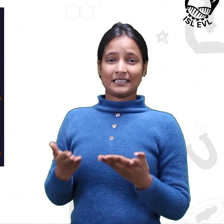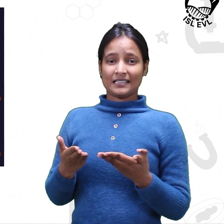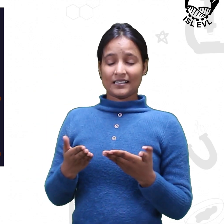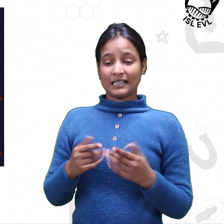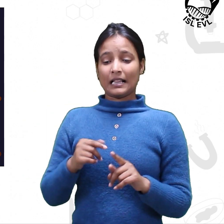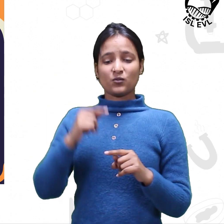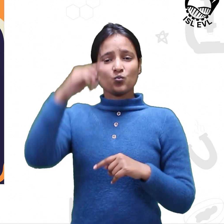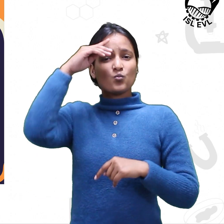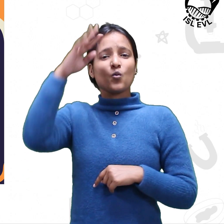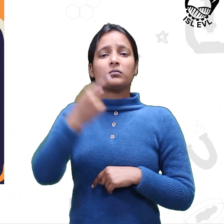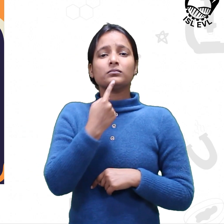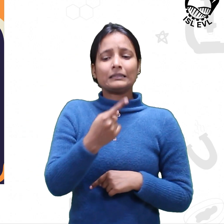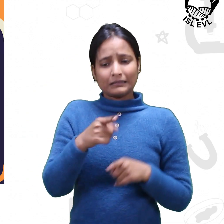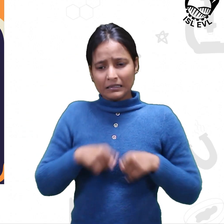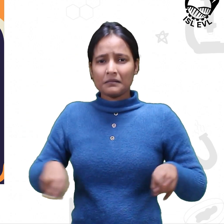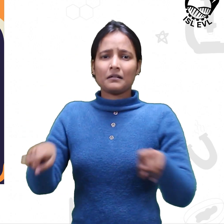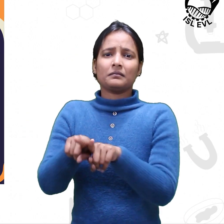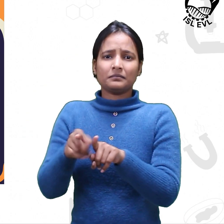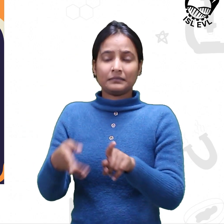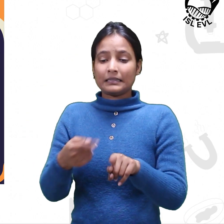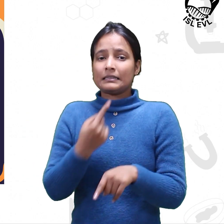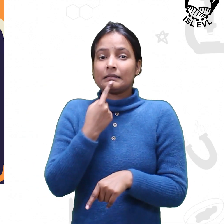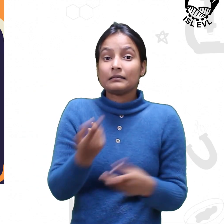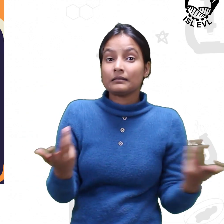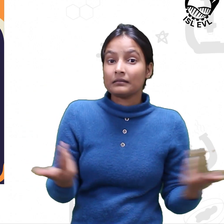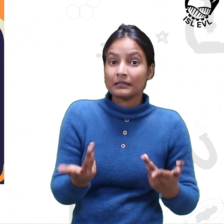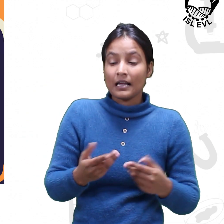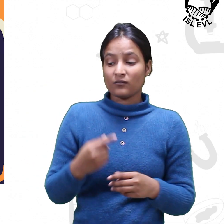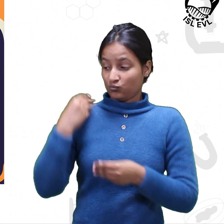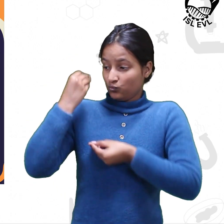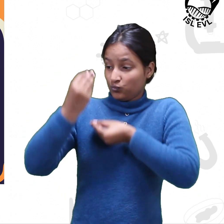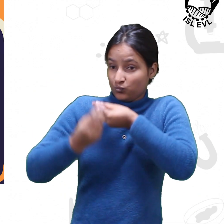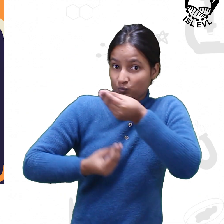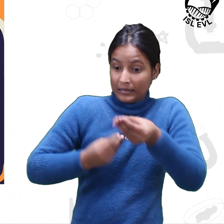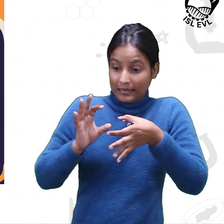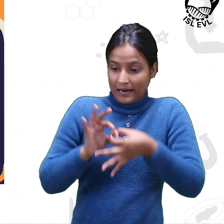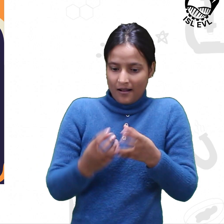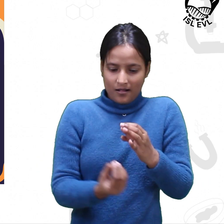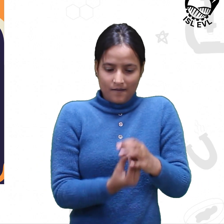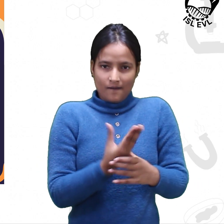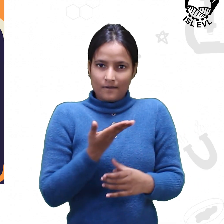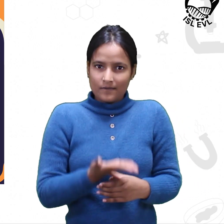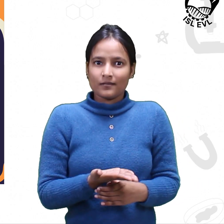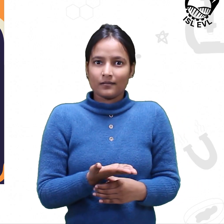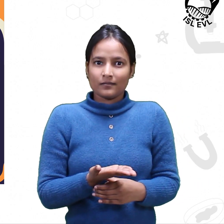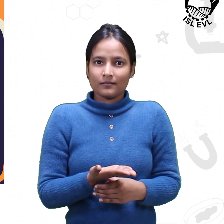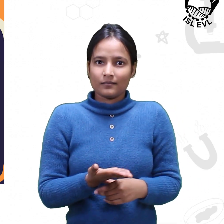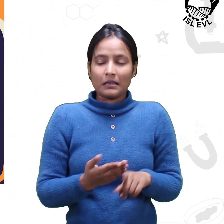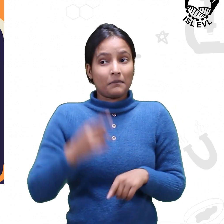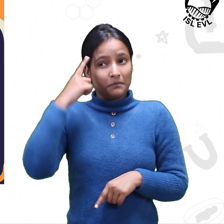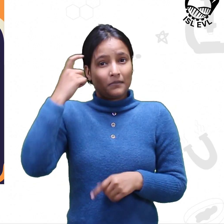emerging theory that says that dreaming might actually have some evolutionary function, just like sleep